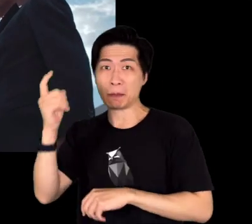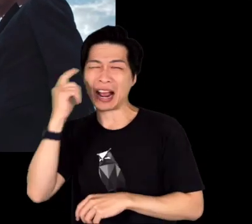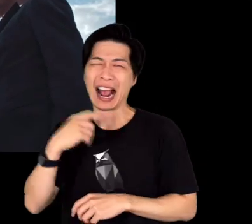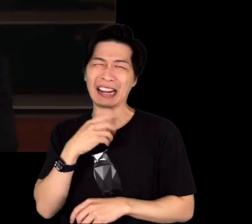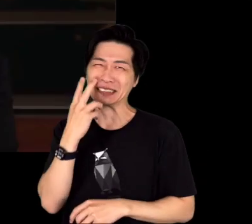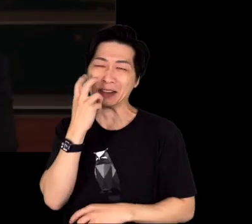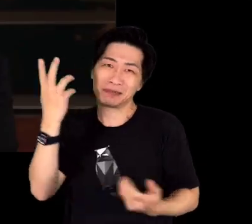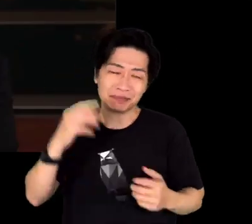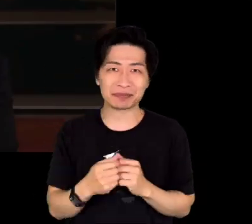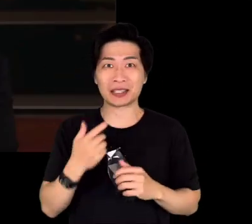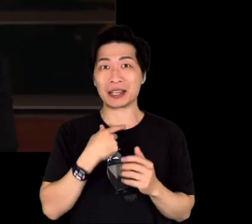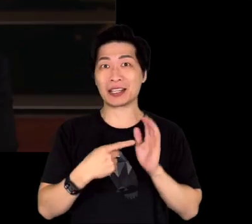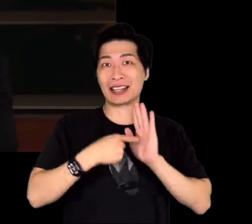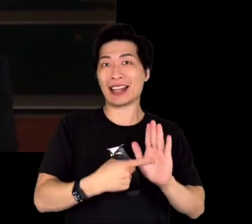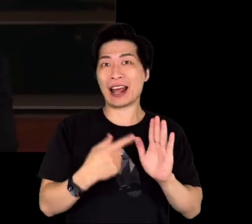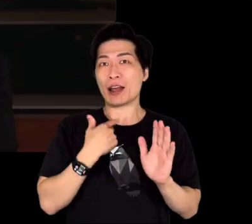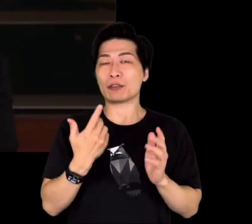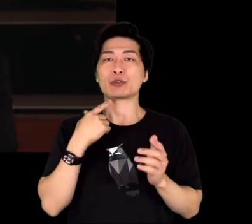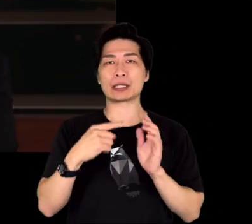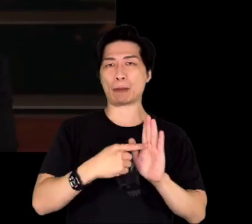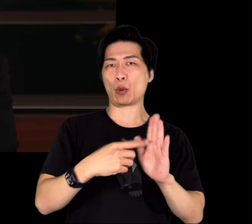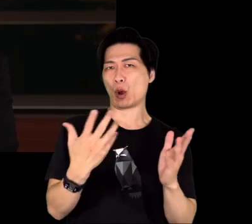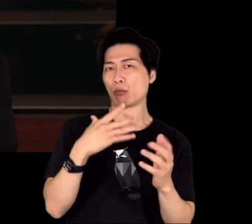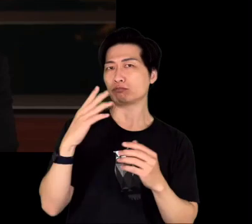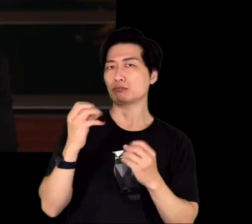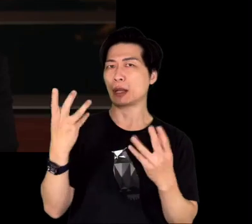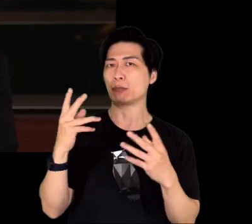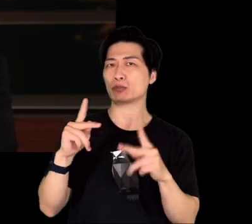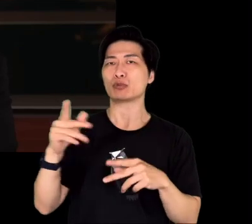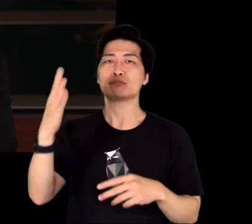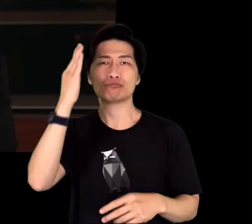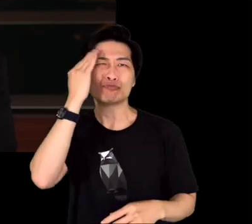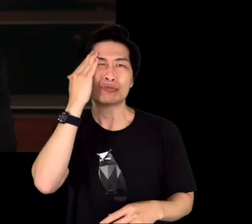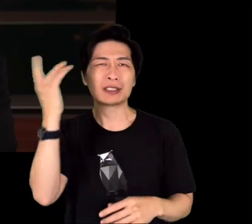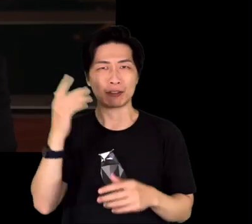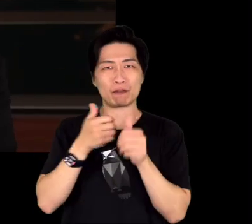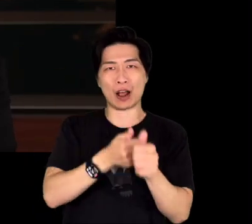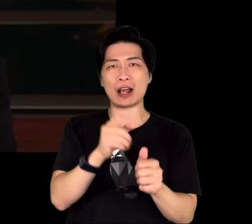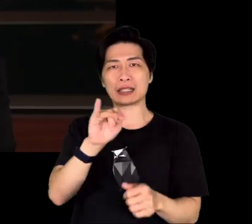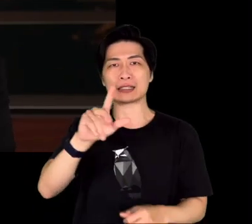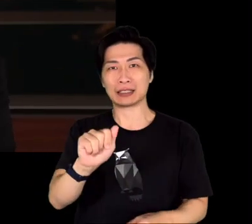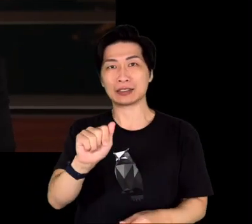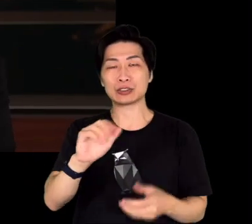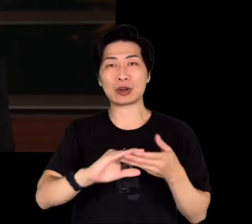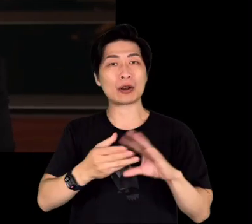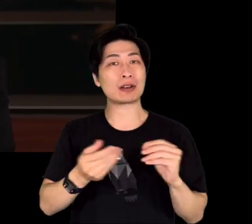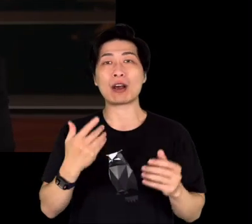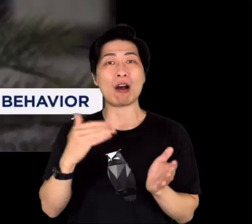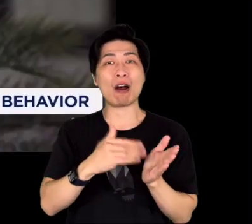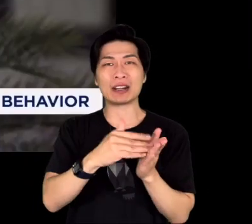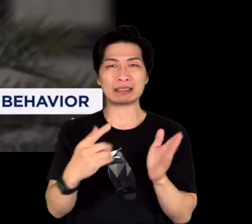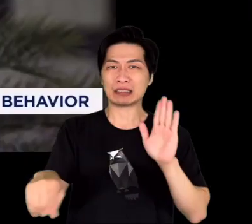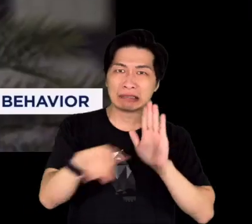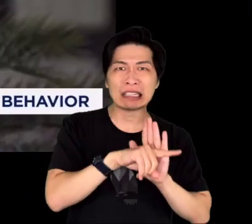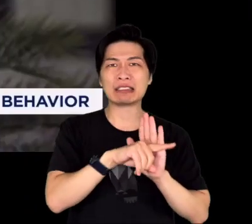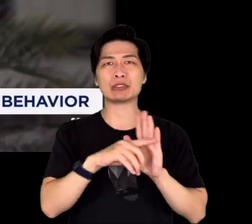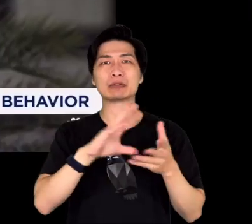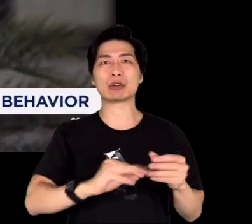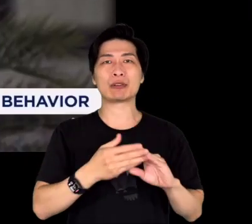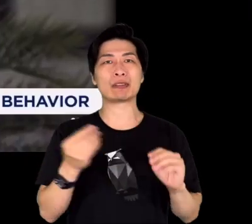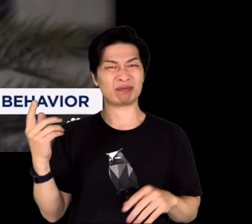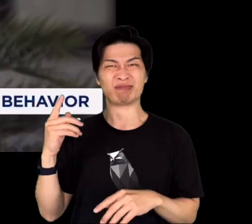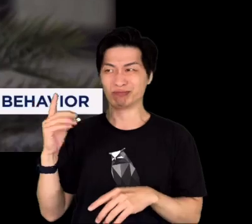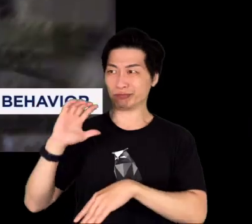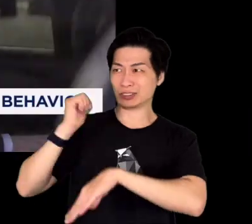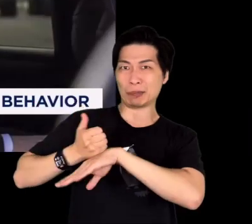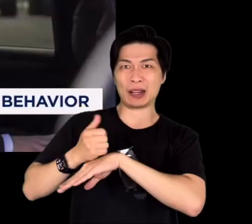any of it. To illustrate this, I like to use an example that's all too familiar to folks that follow the Tesla story closely. The oftentimes negative slant